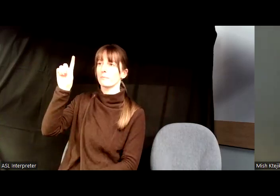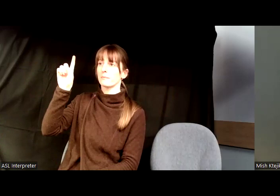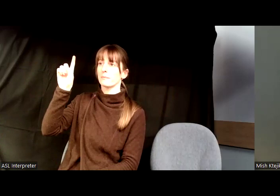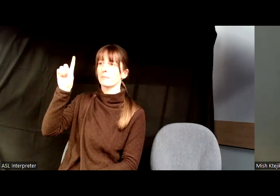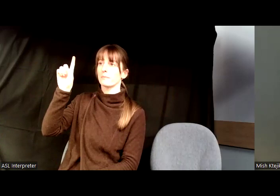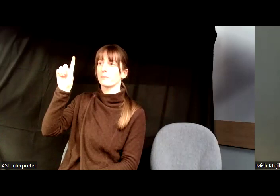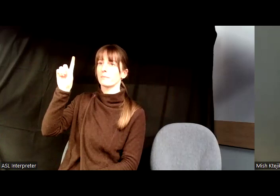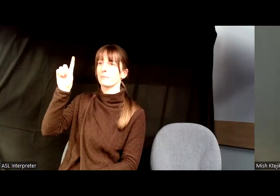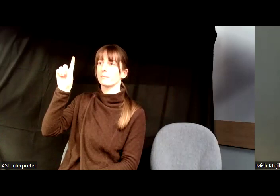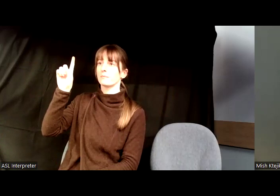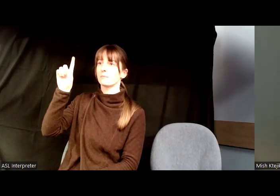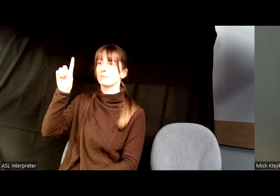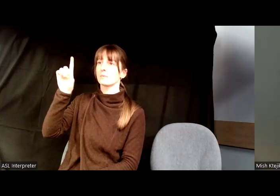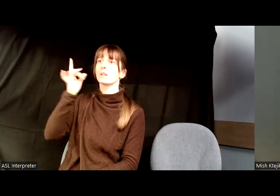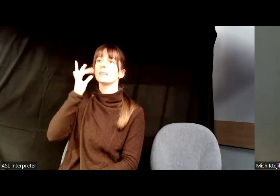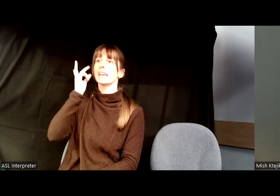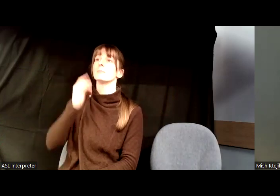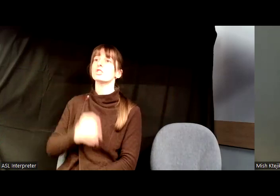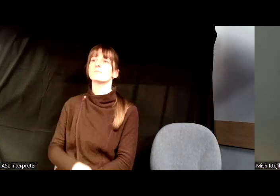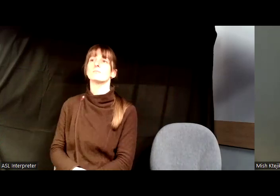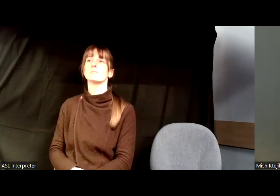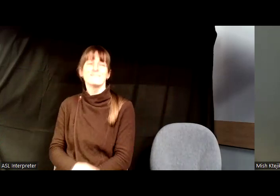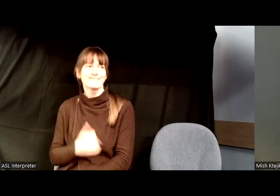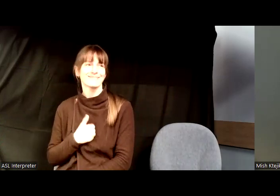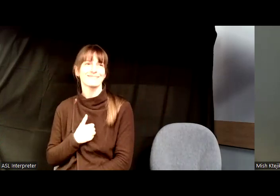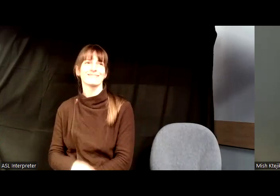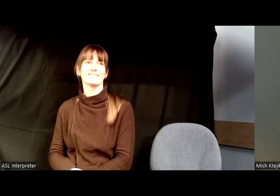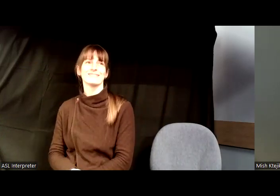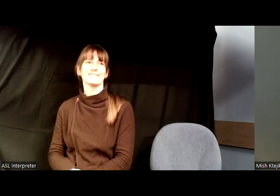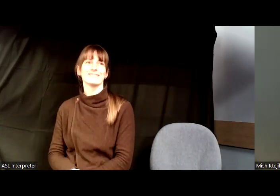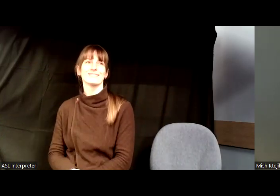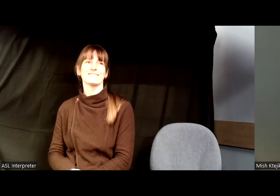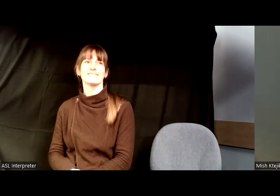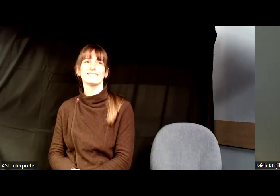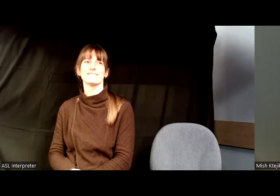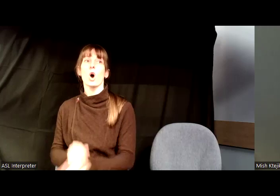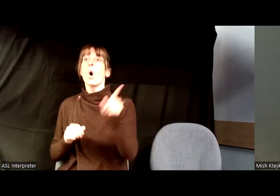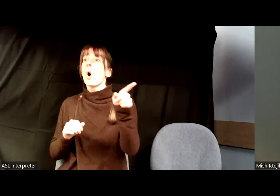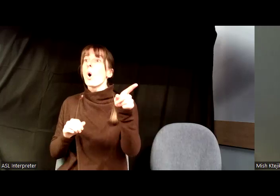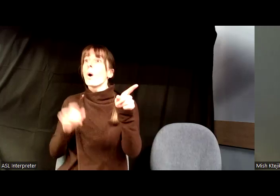And mention raising your hand. Yeah, go ahead. Oh, Mich might not have this.